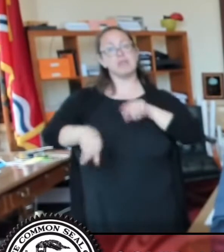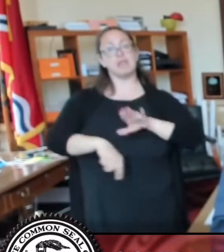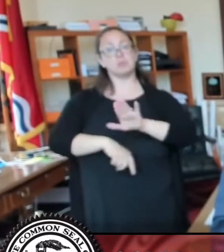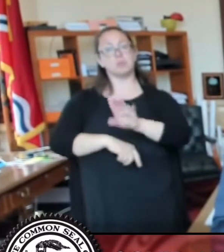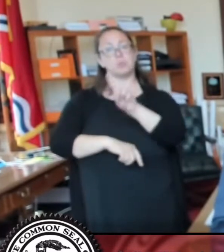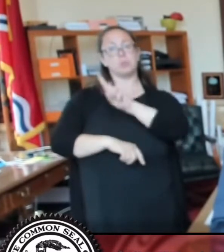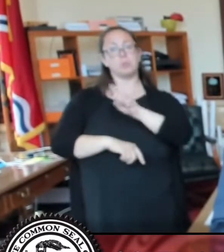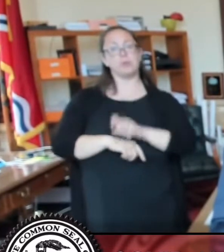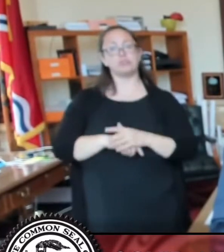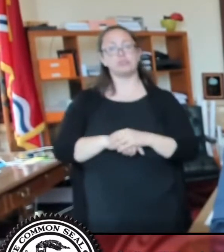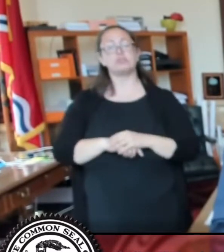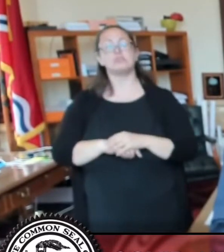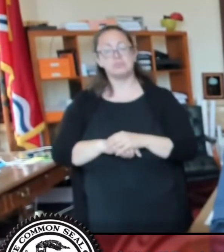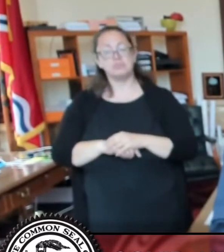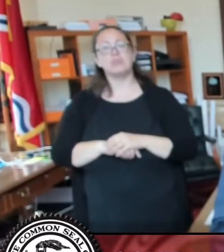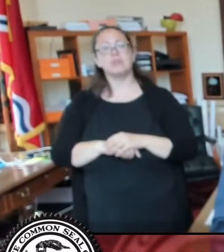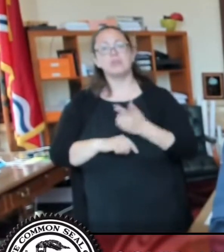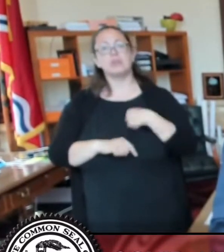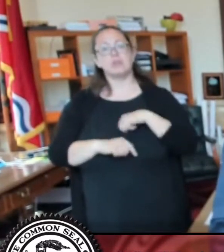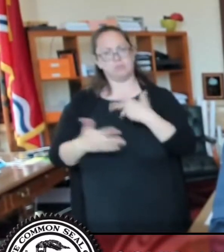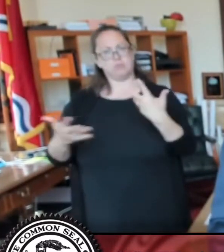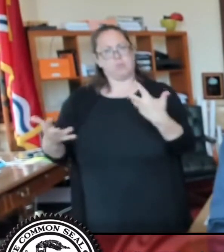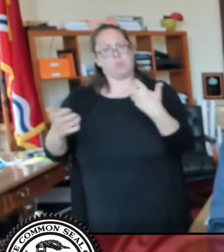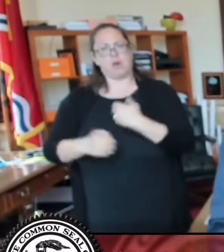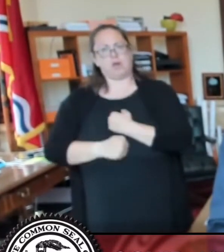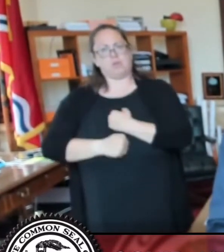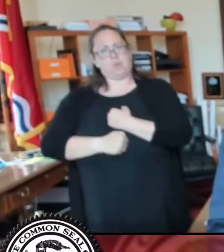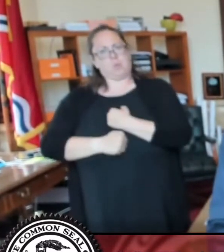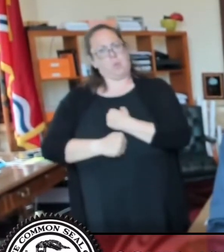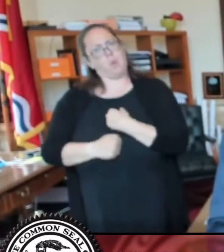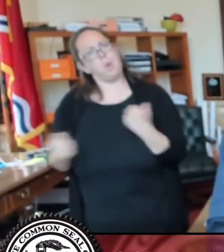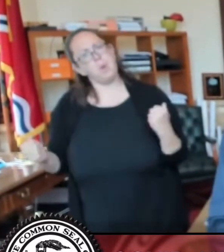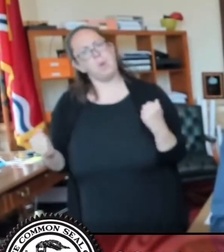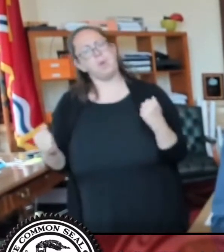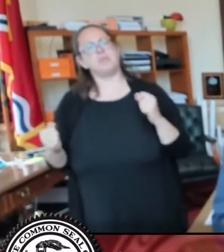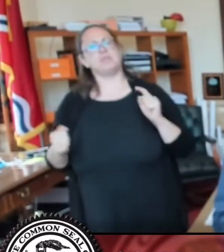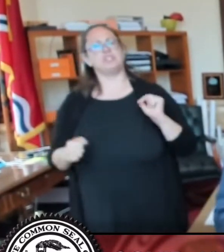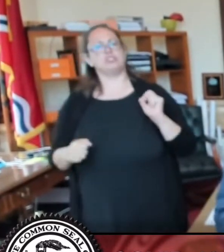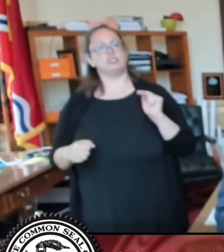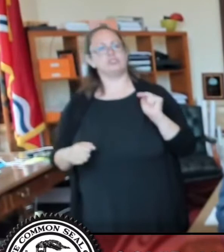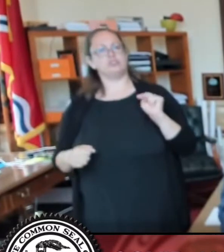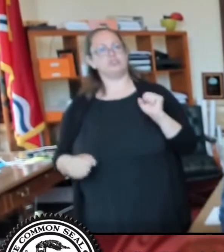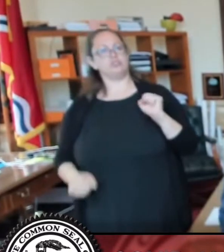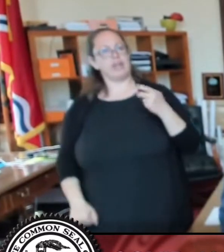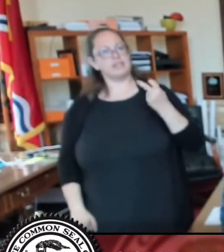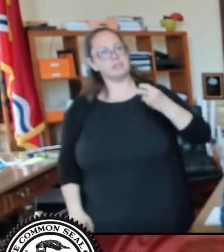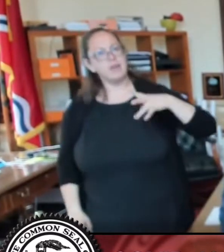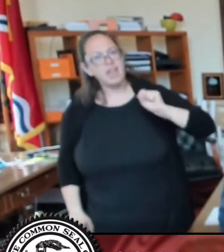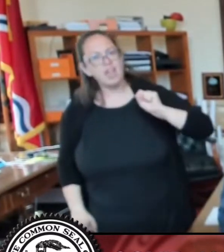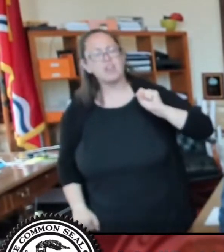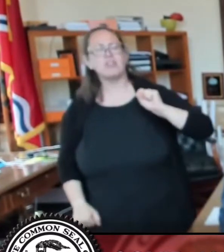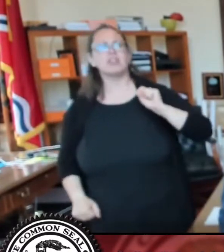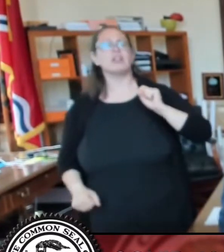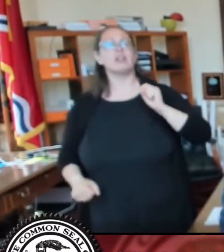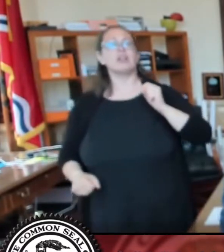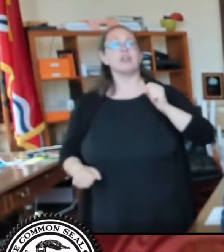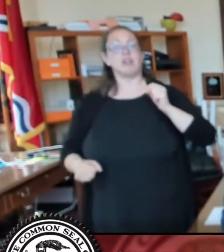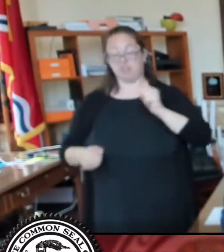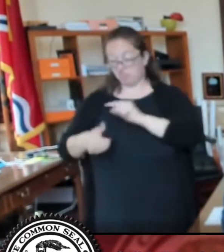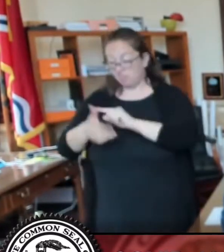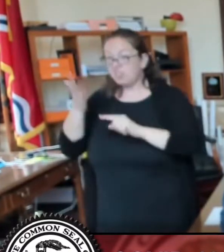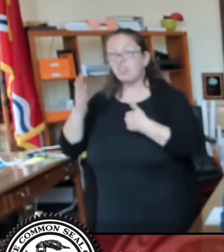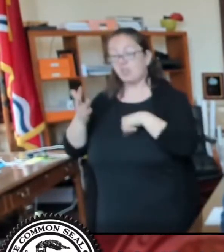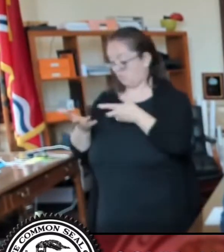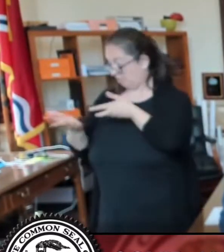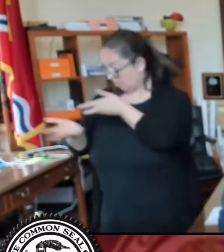want to be as open and as transparent as we possibly can. Many of the cases that we are dealing with